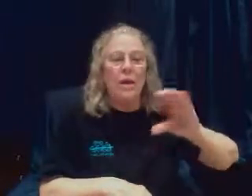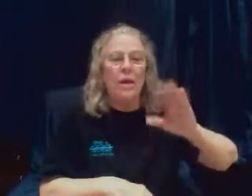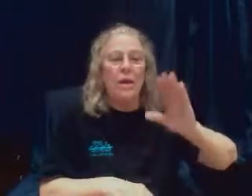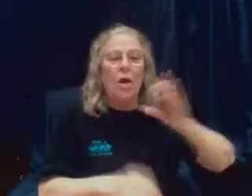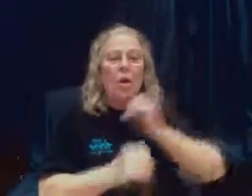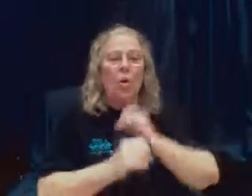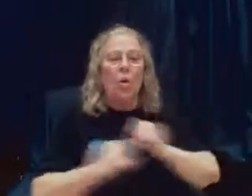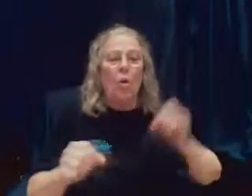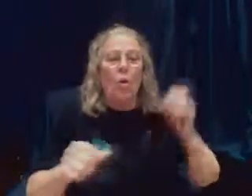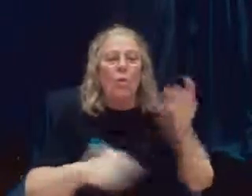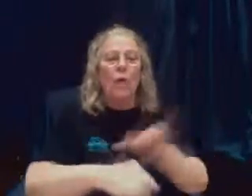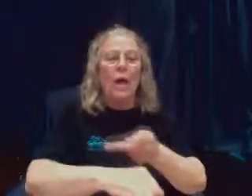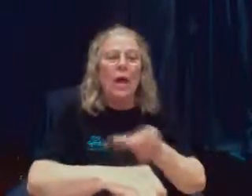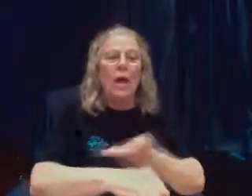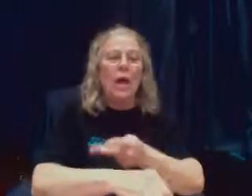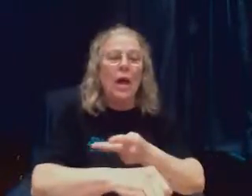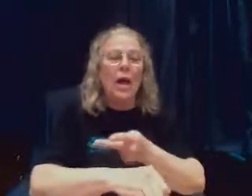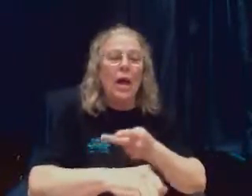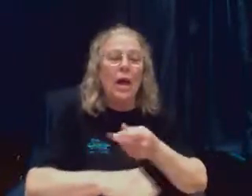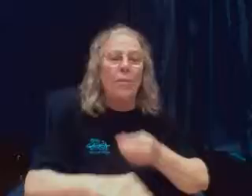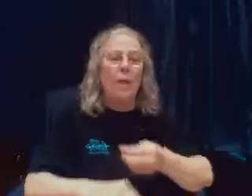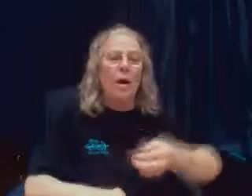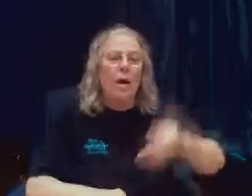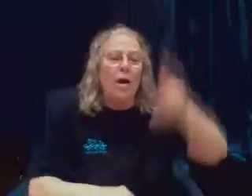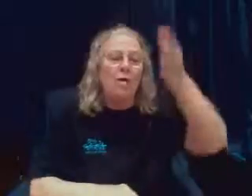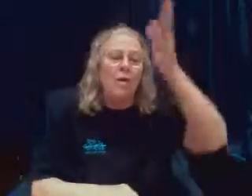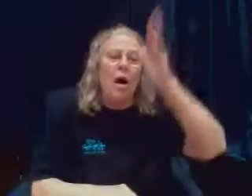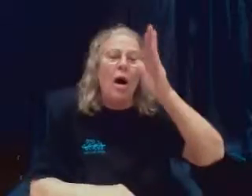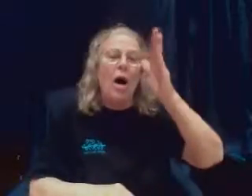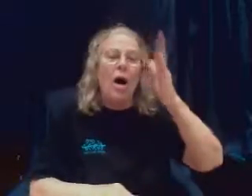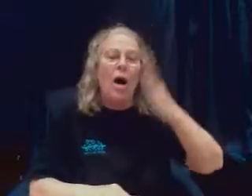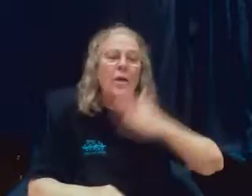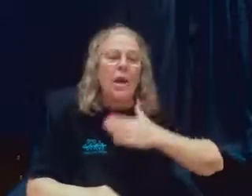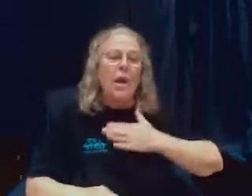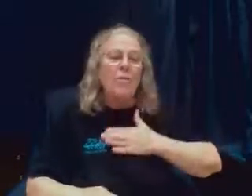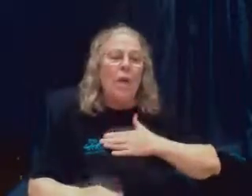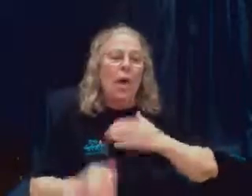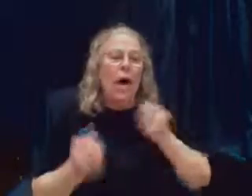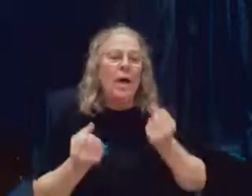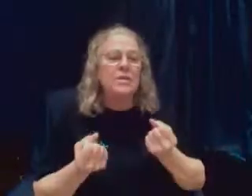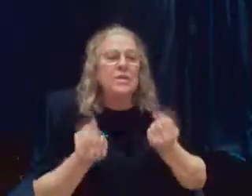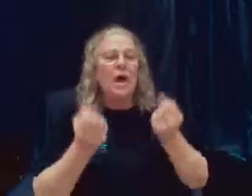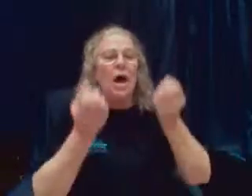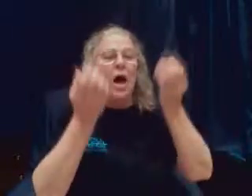Calvary, O Lamb of God, my